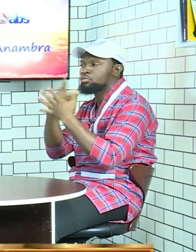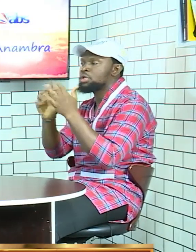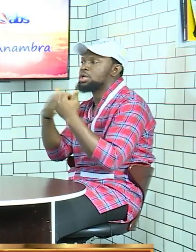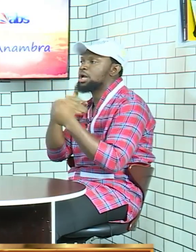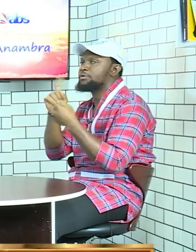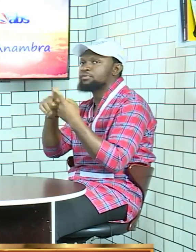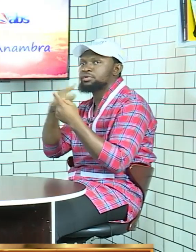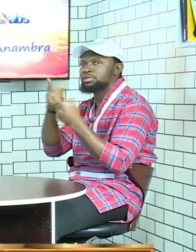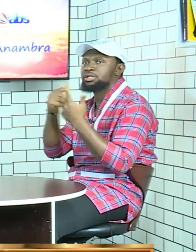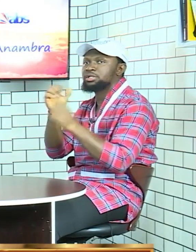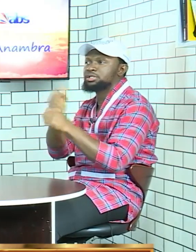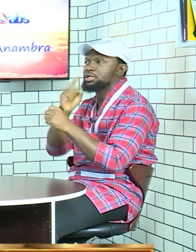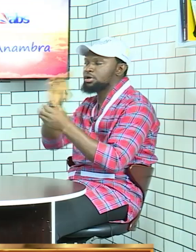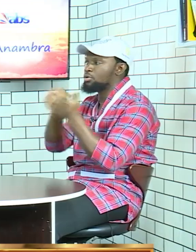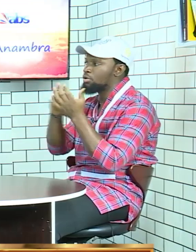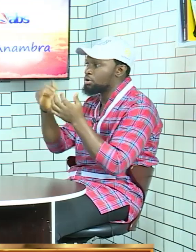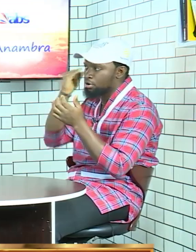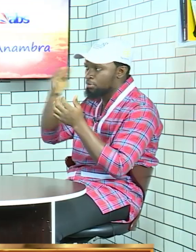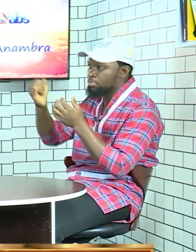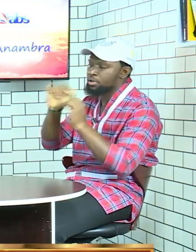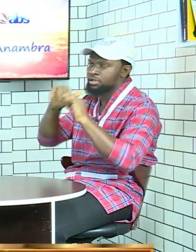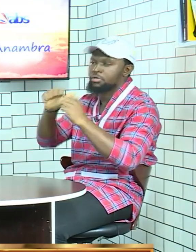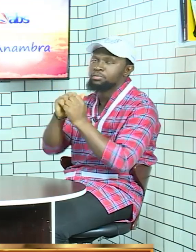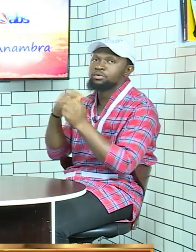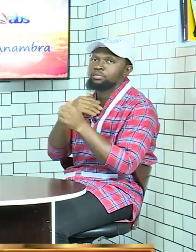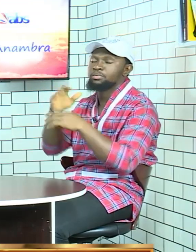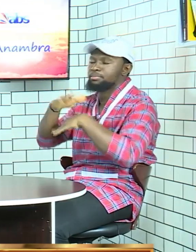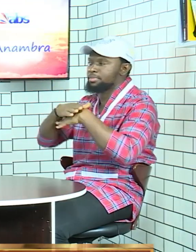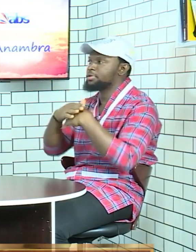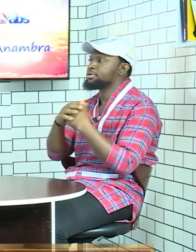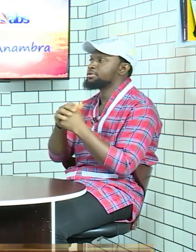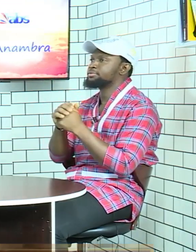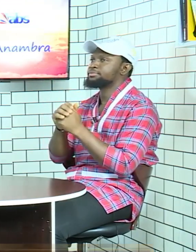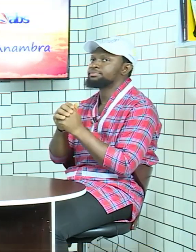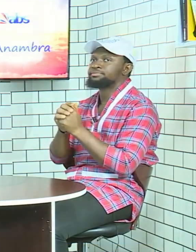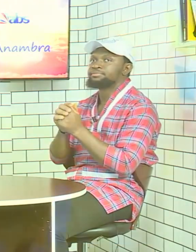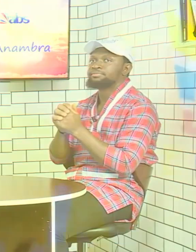say. Let's get their opinions. Stay with us. We'll be right back.